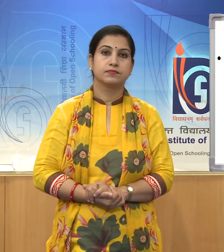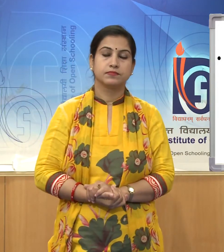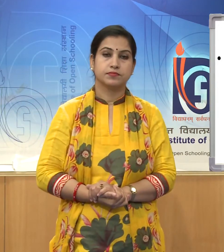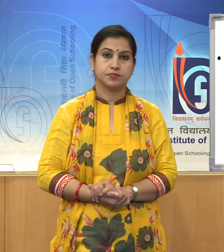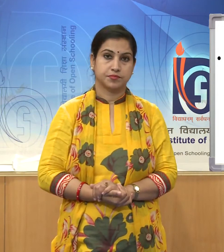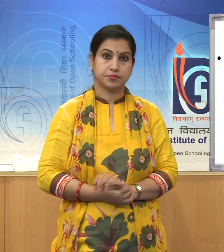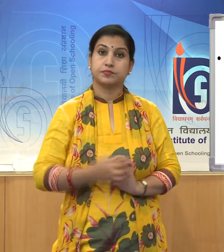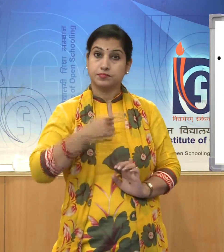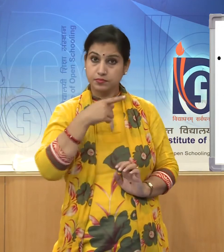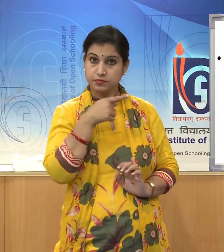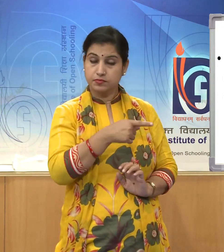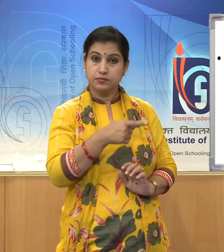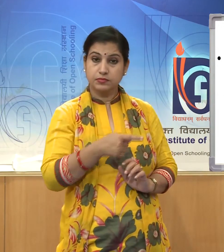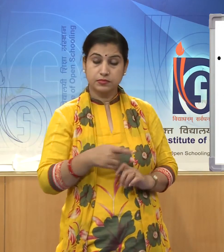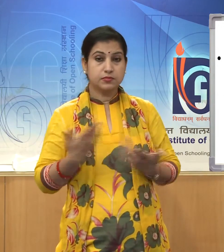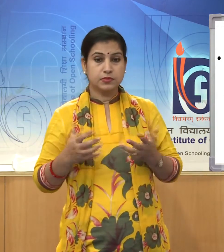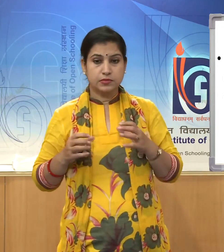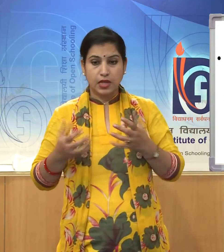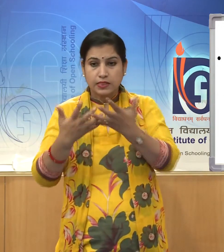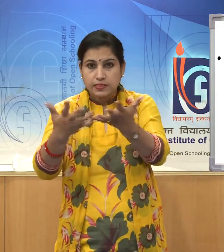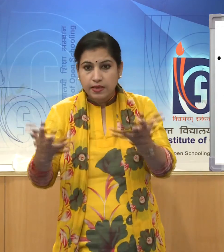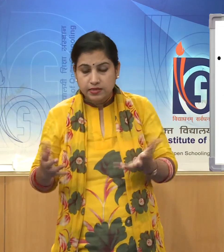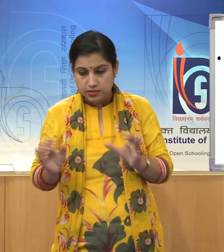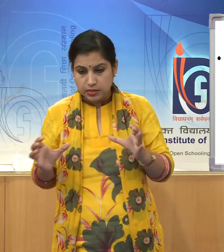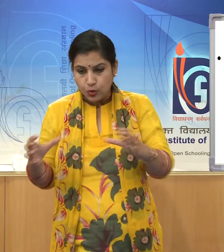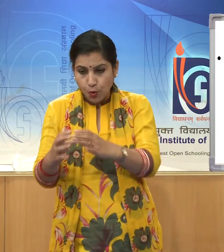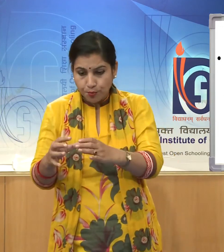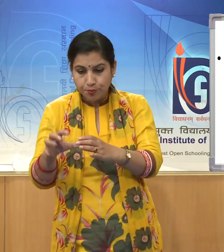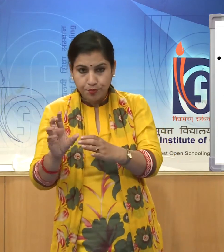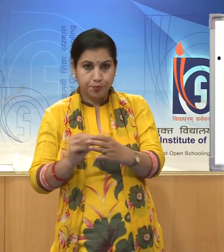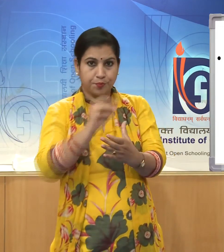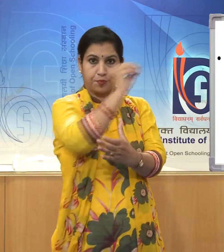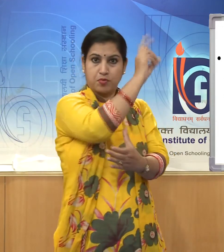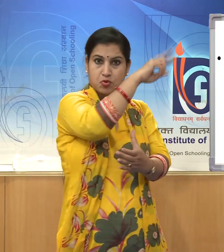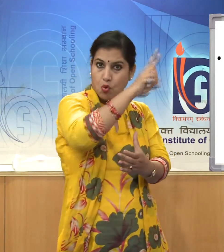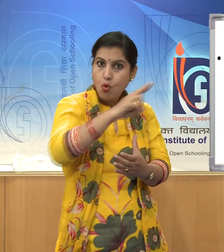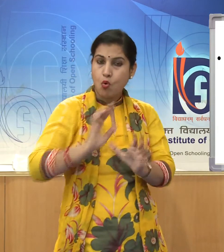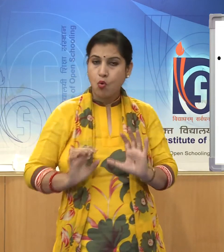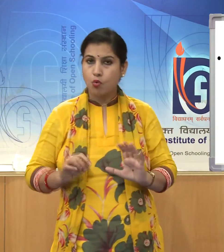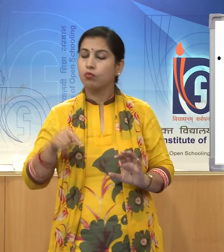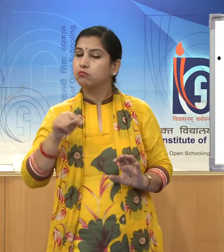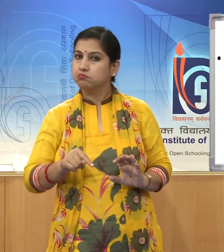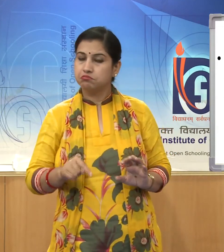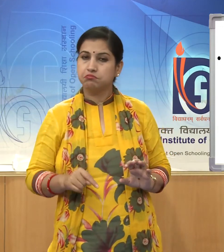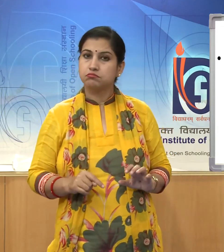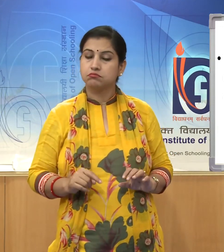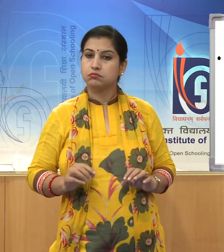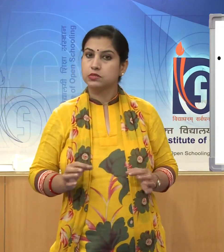The unconventional grouping of objects in Dali's picture has a